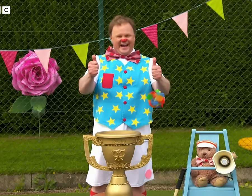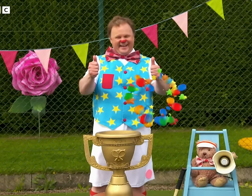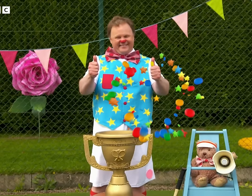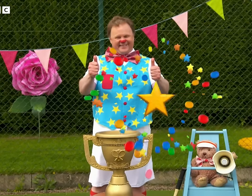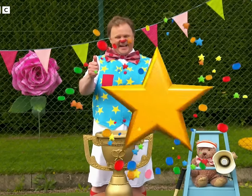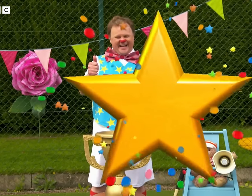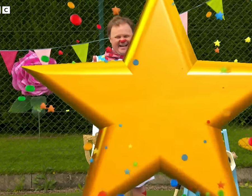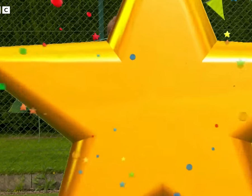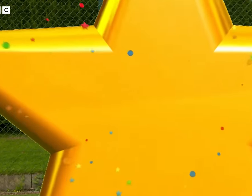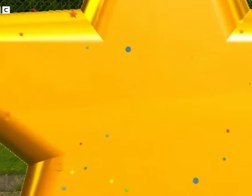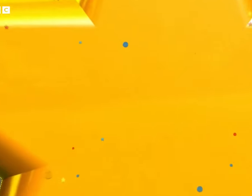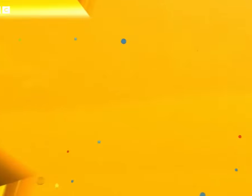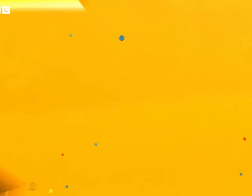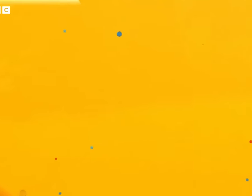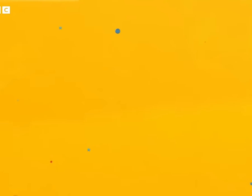shining stars.